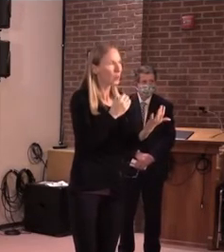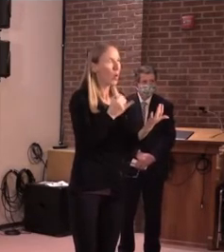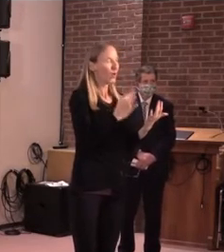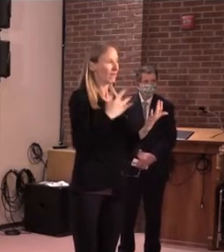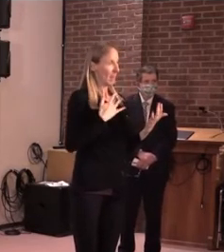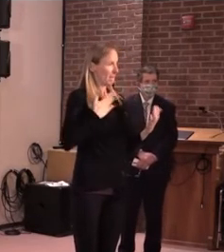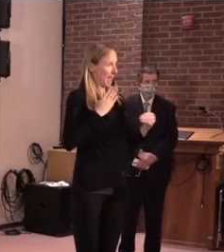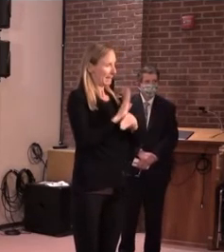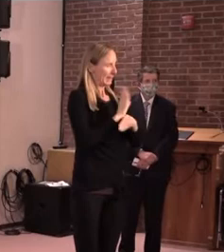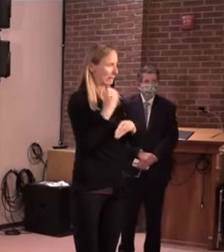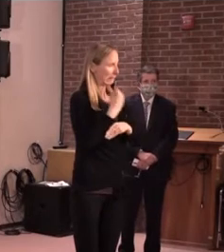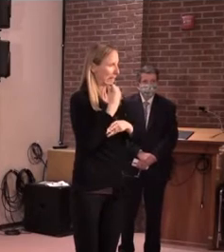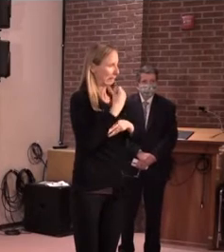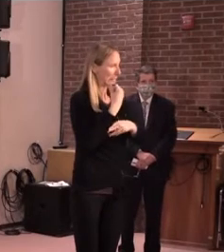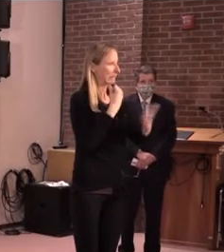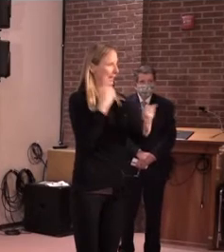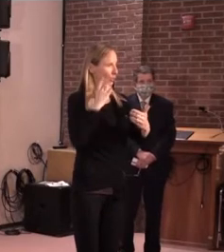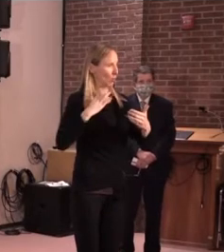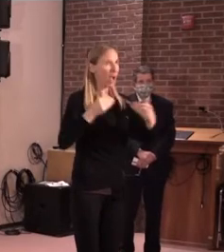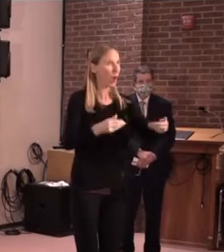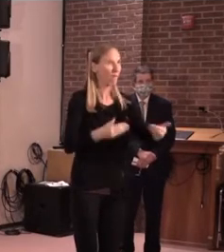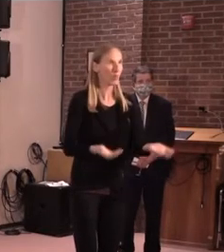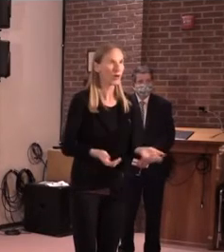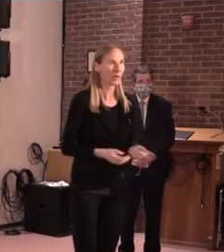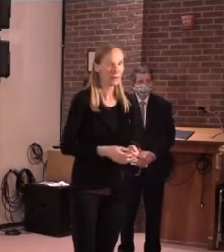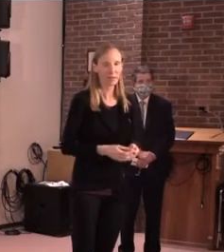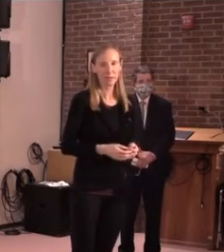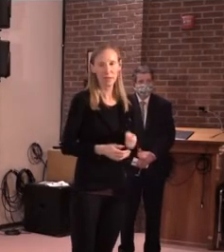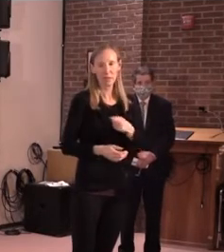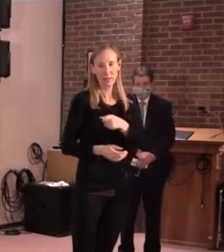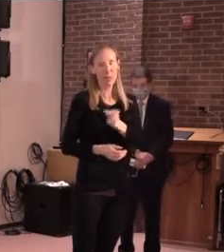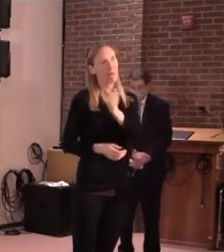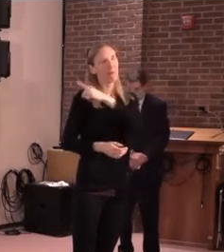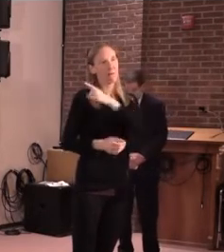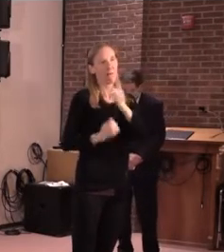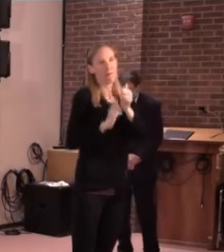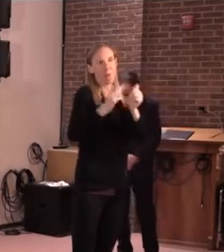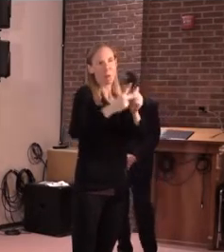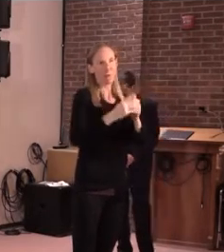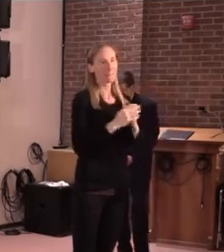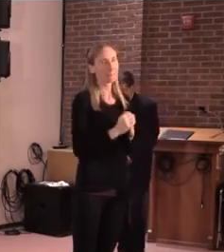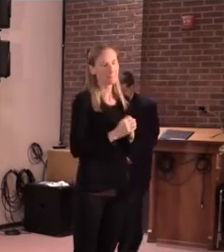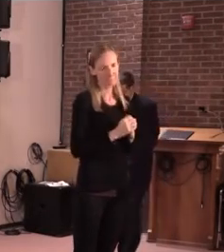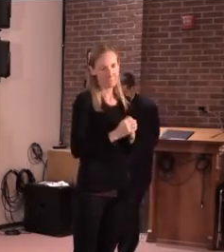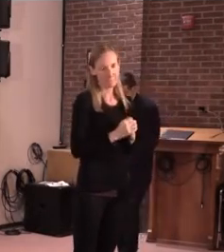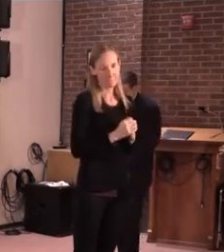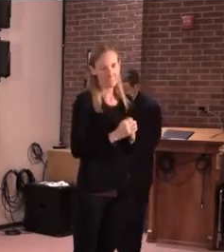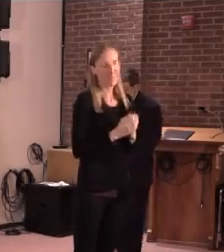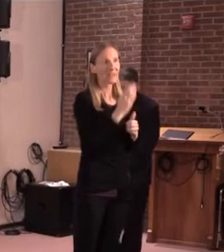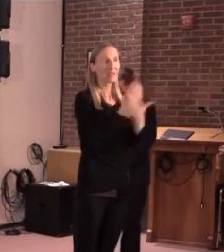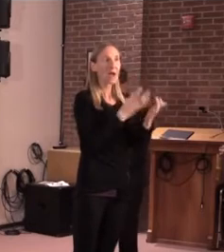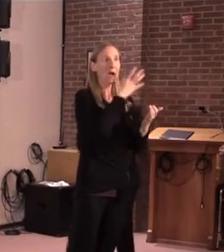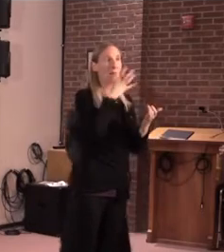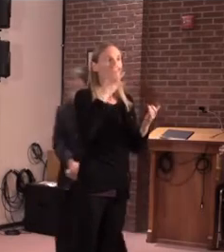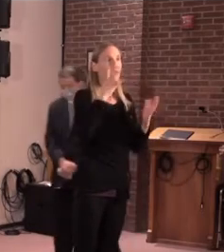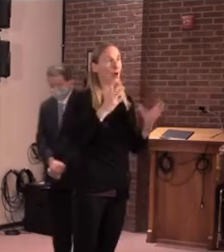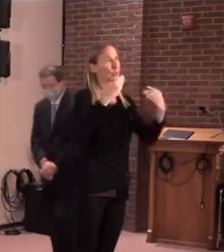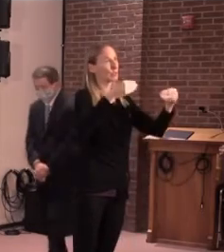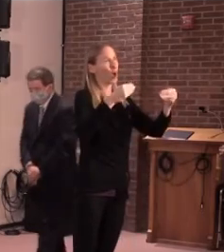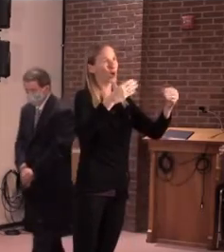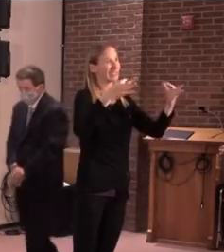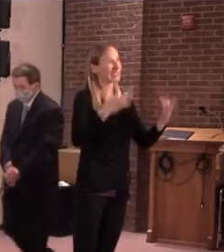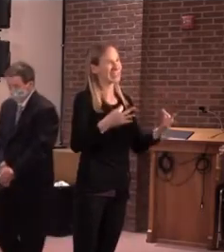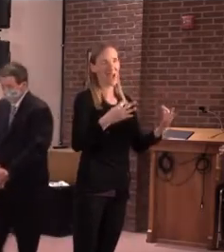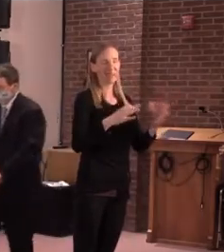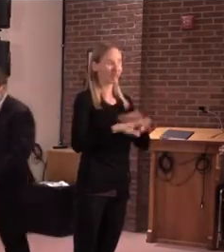Okay, and one follow-up, and I, maybe this is for Anson Devitz. Some farmers markets have opted not to open